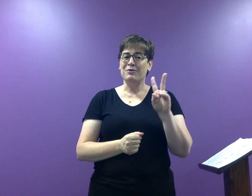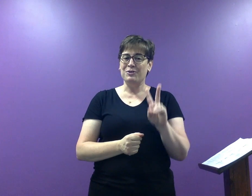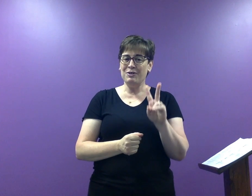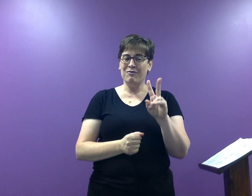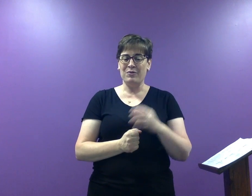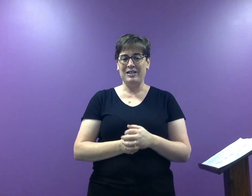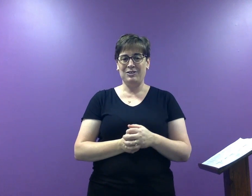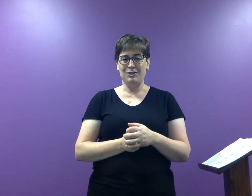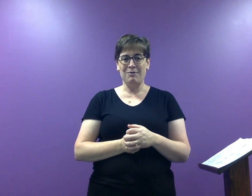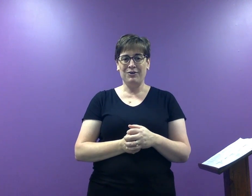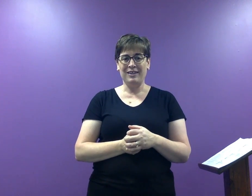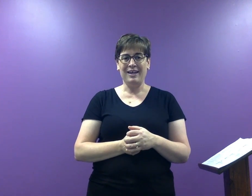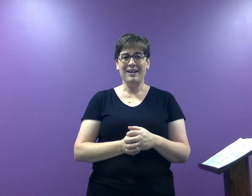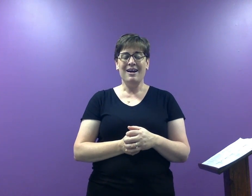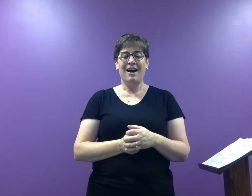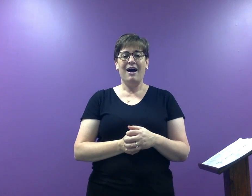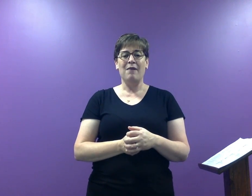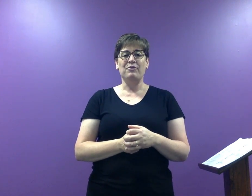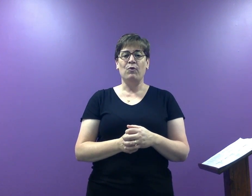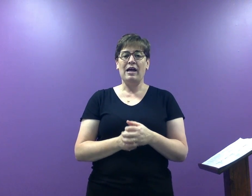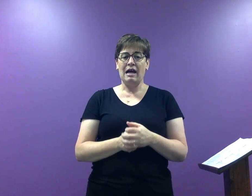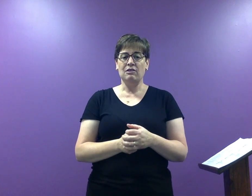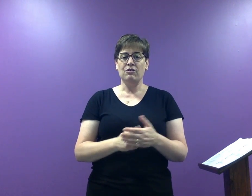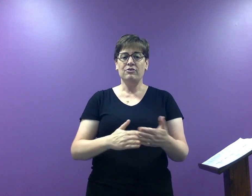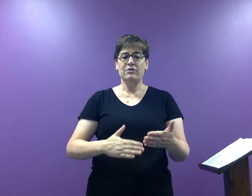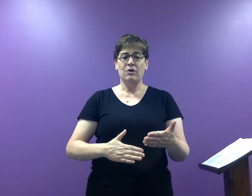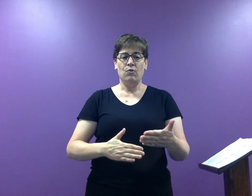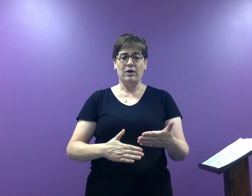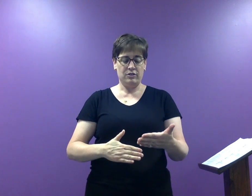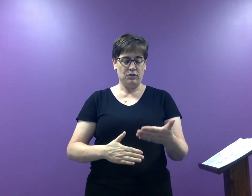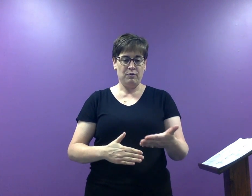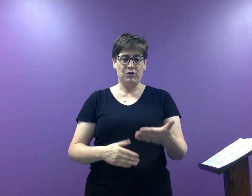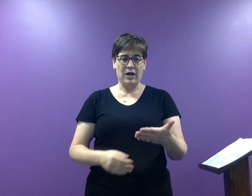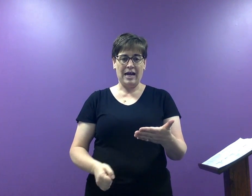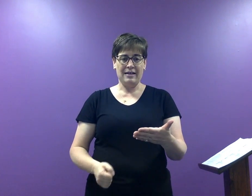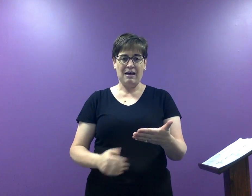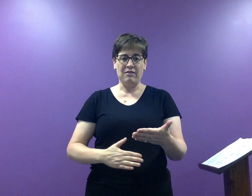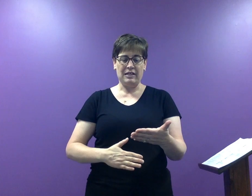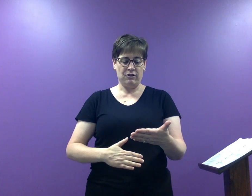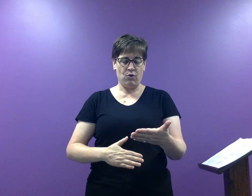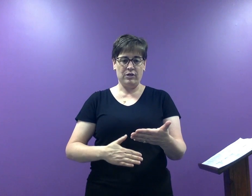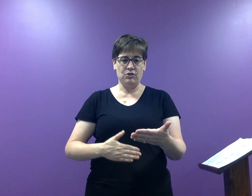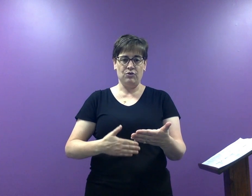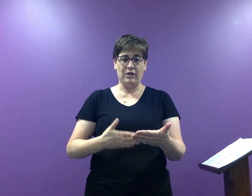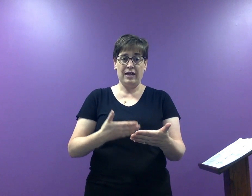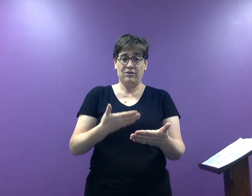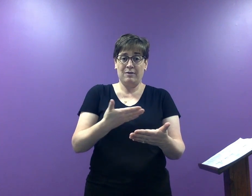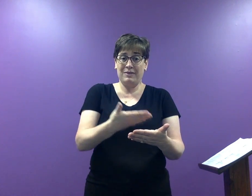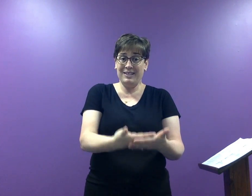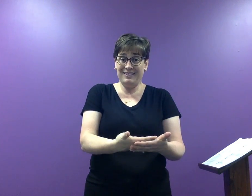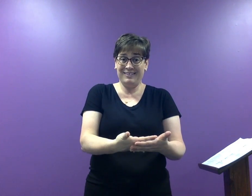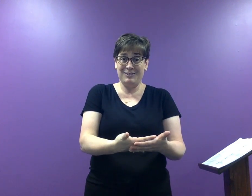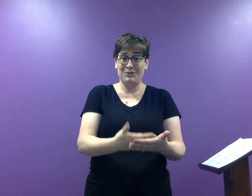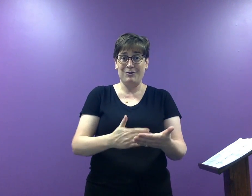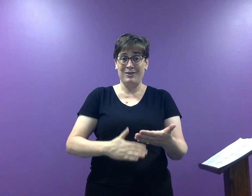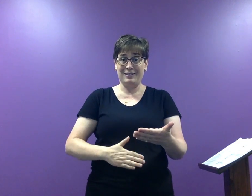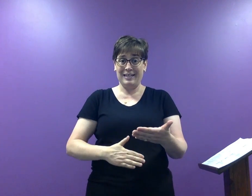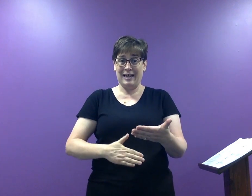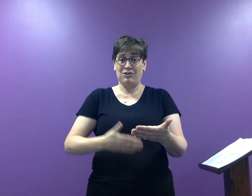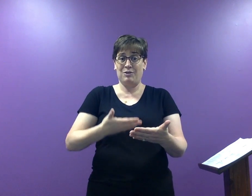2 different ways to do birthday. The way I learned was you put your hand out like you're going to catch something because you're going to like catch the